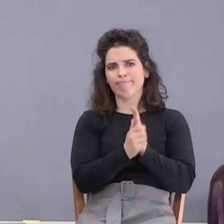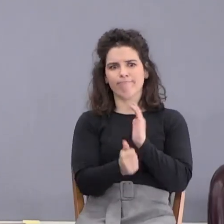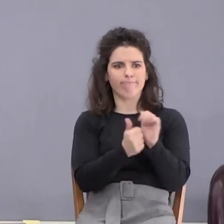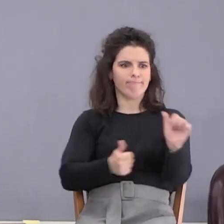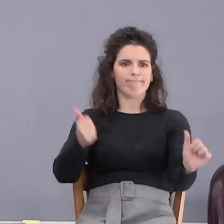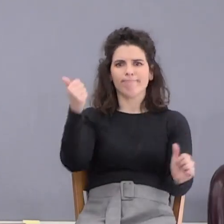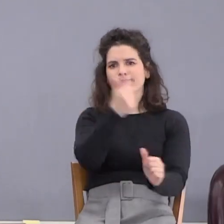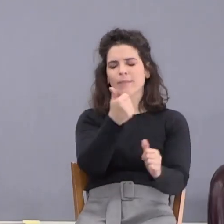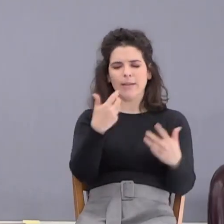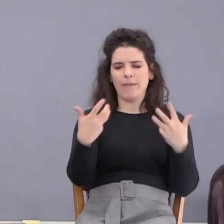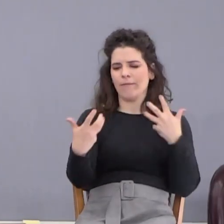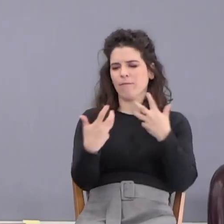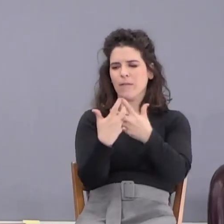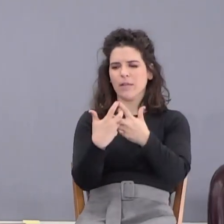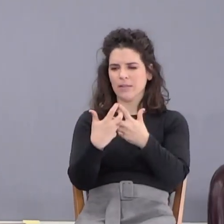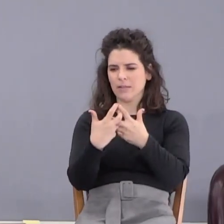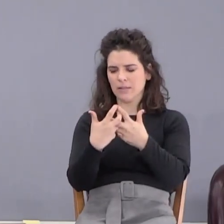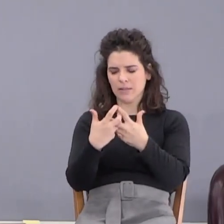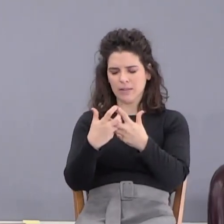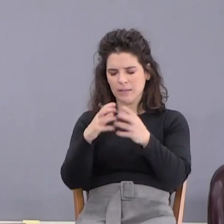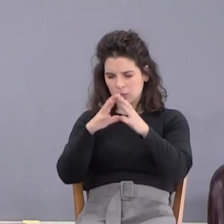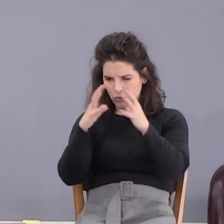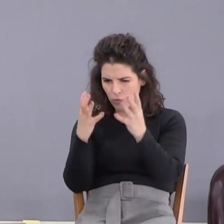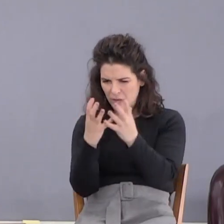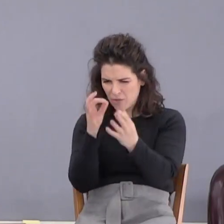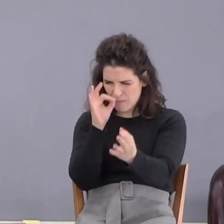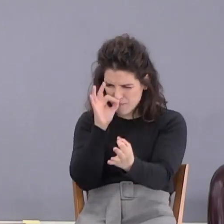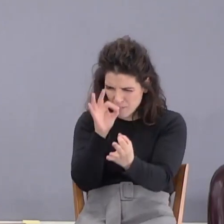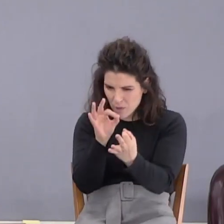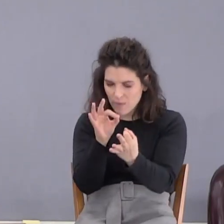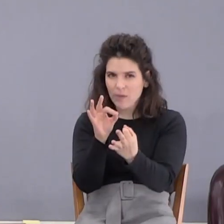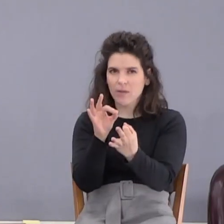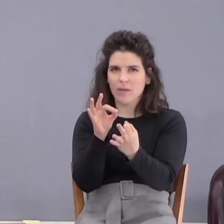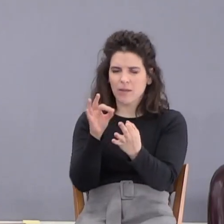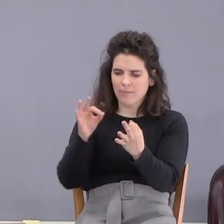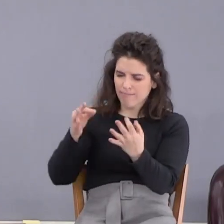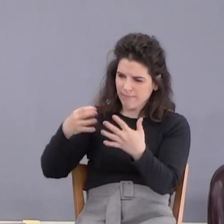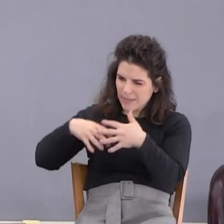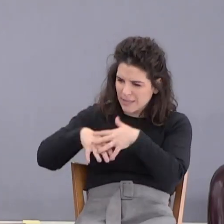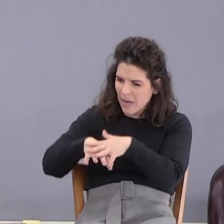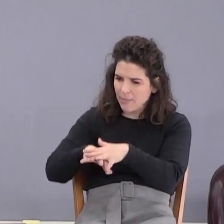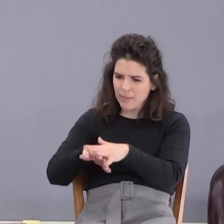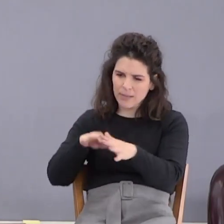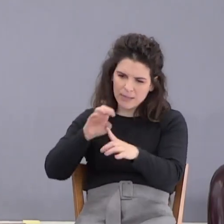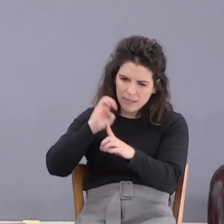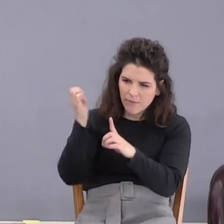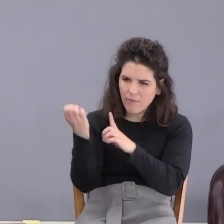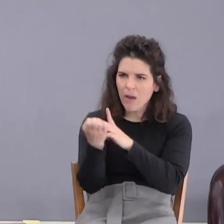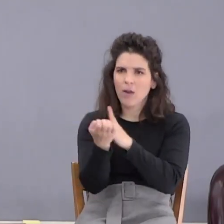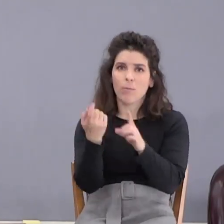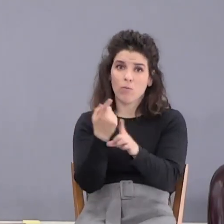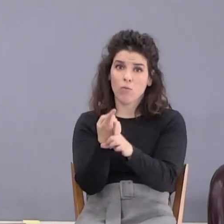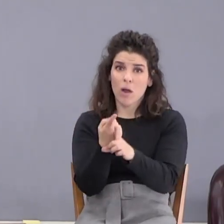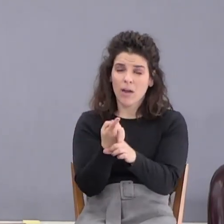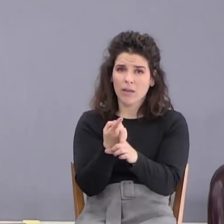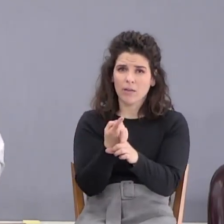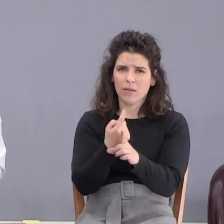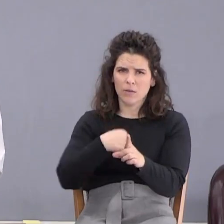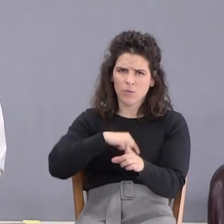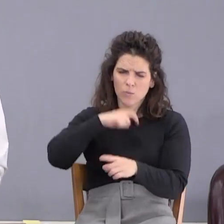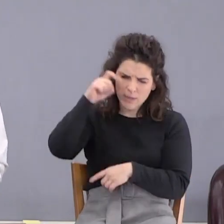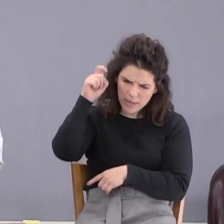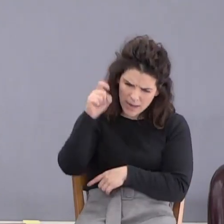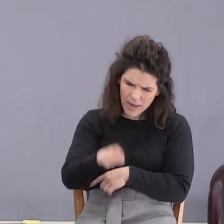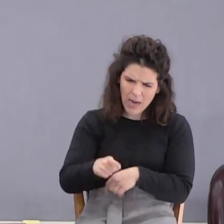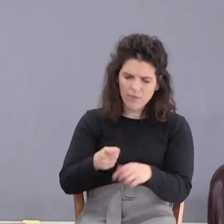the creation perfectly in such a way that it is perfectly adapted to the environment, okay? We